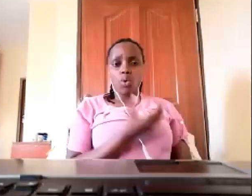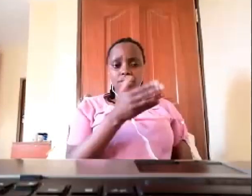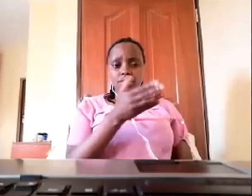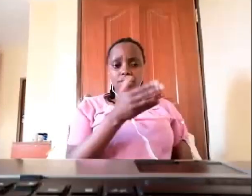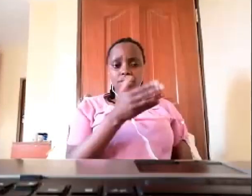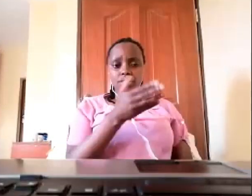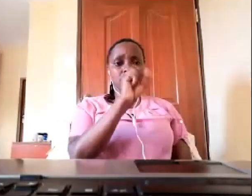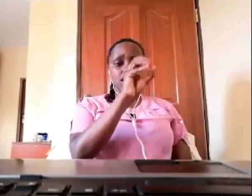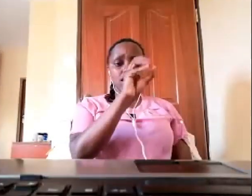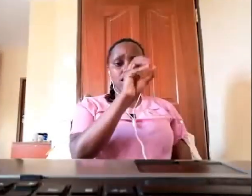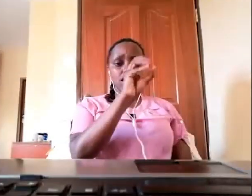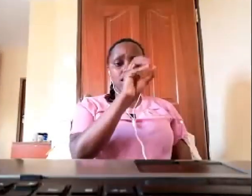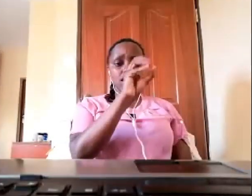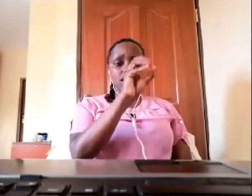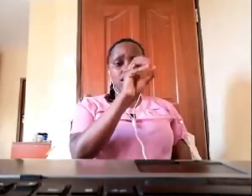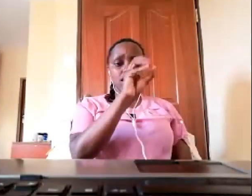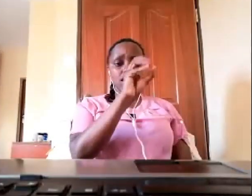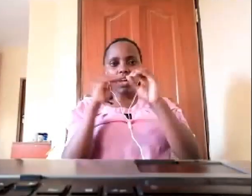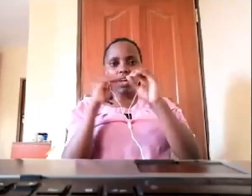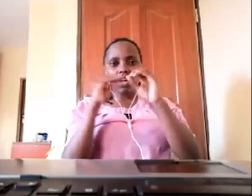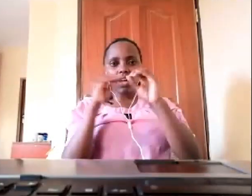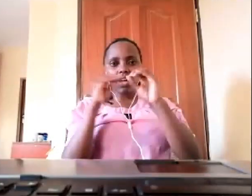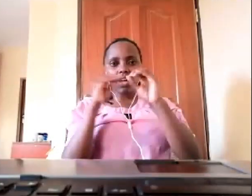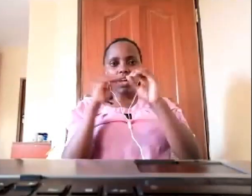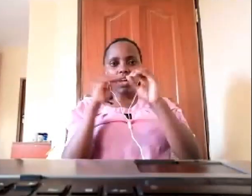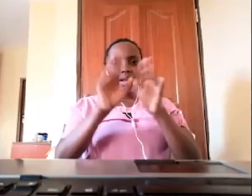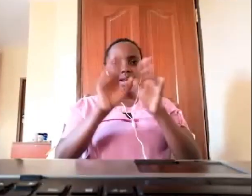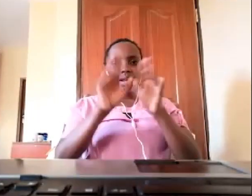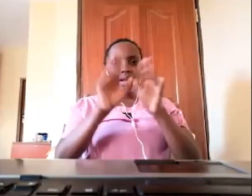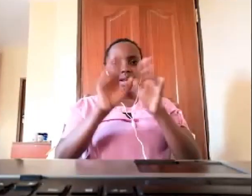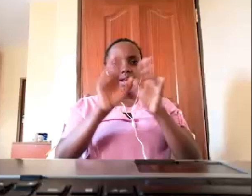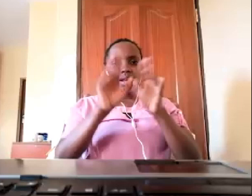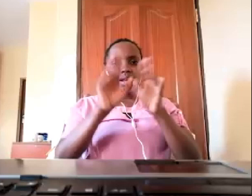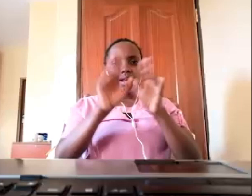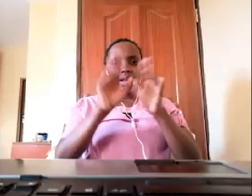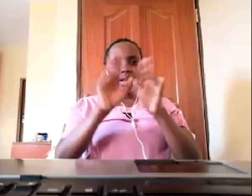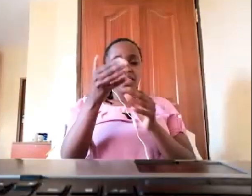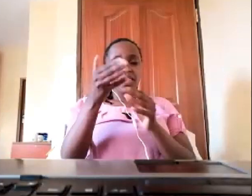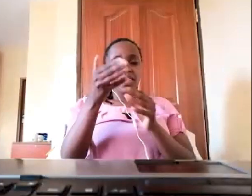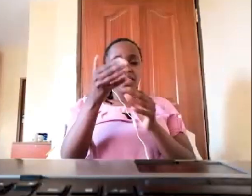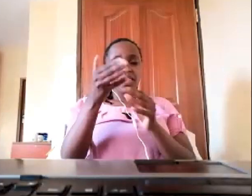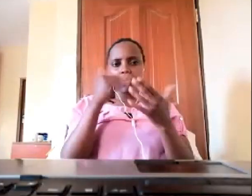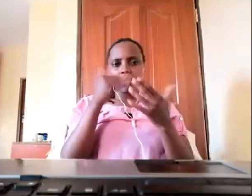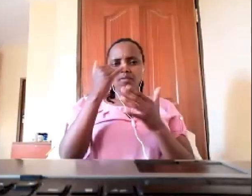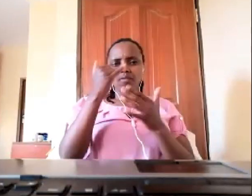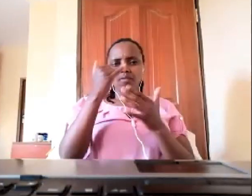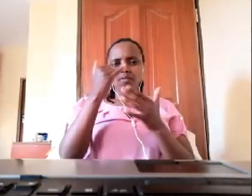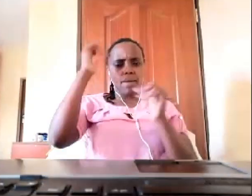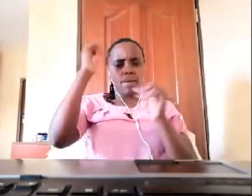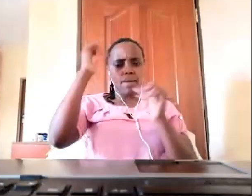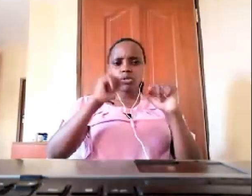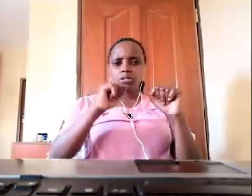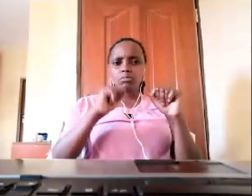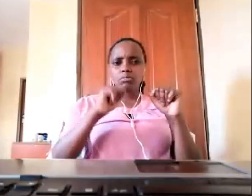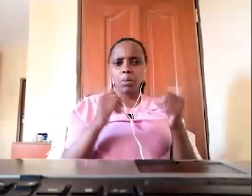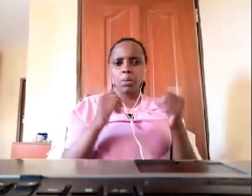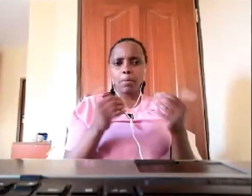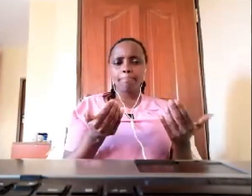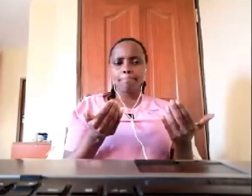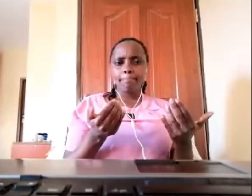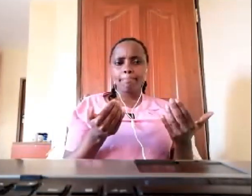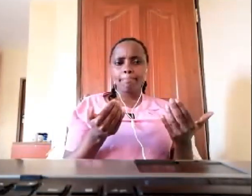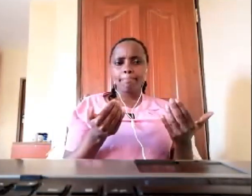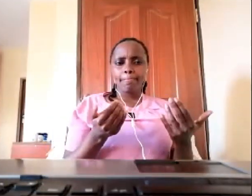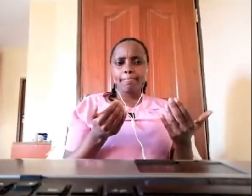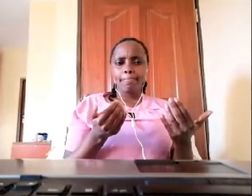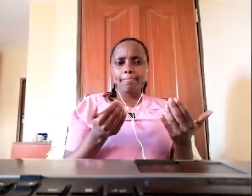CSOs, we have other partner organizations. I know Plan International is in the meeting. So what are some of the ideas that we can